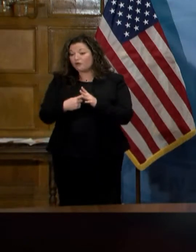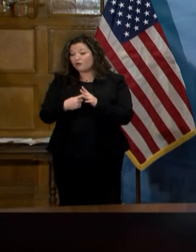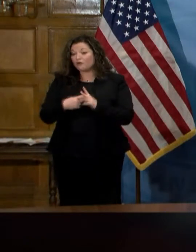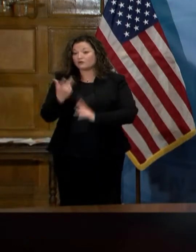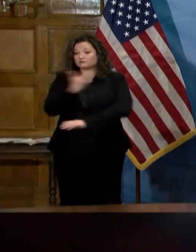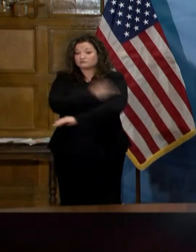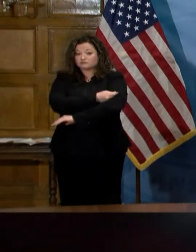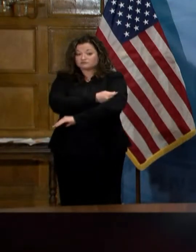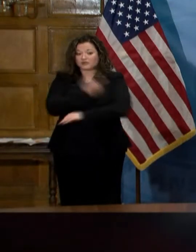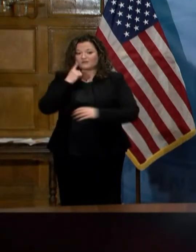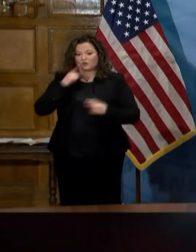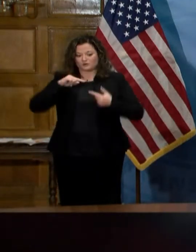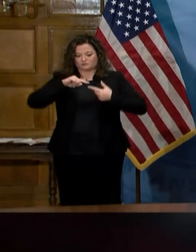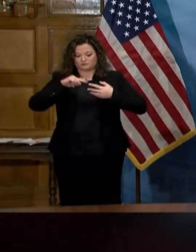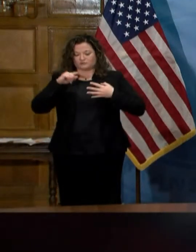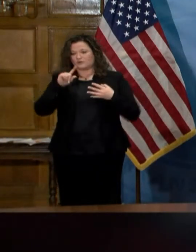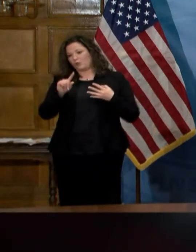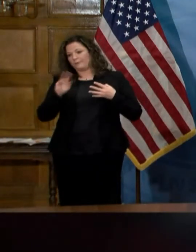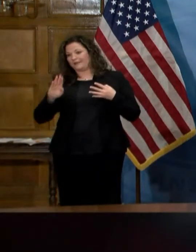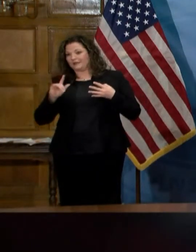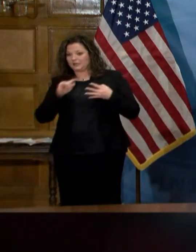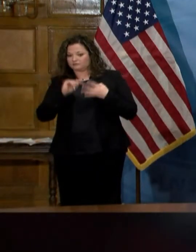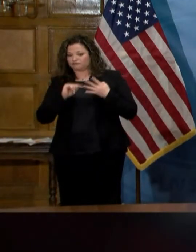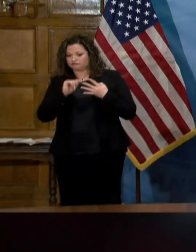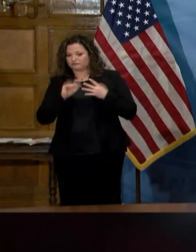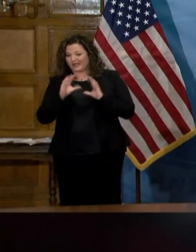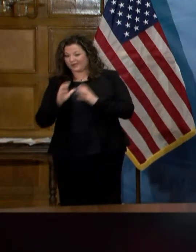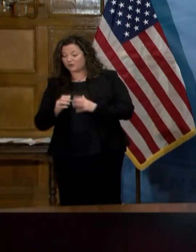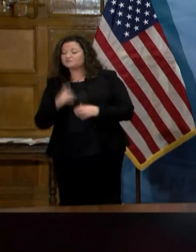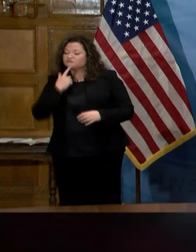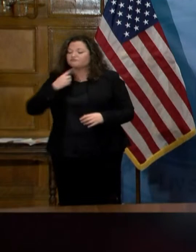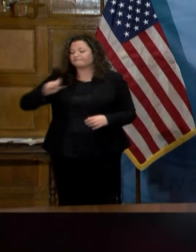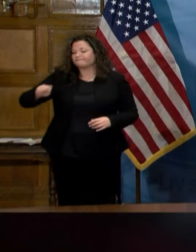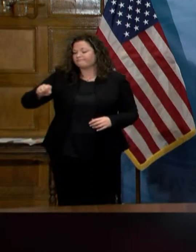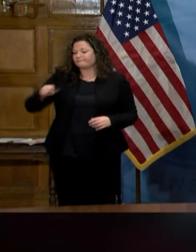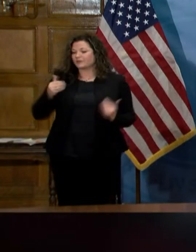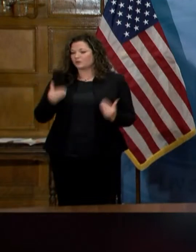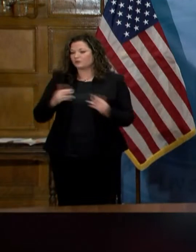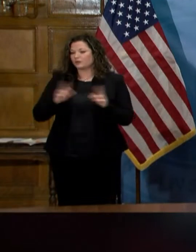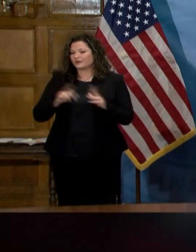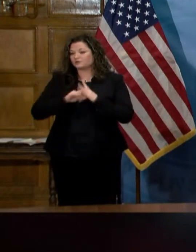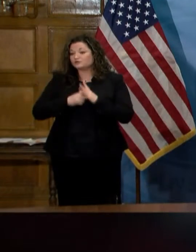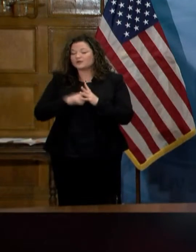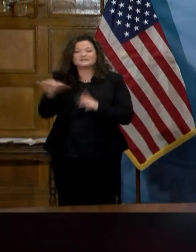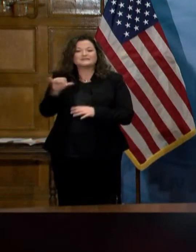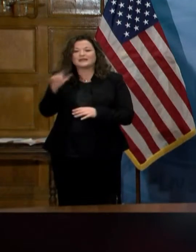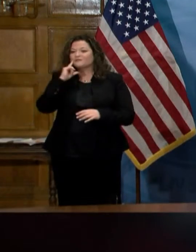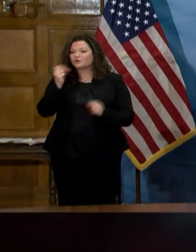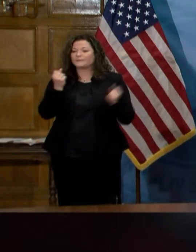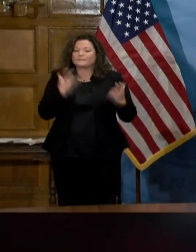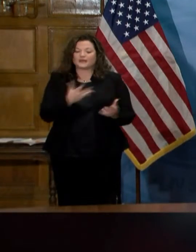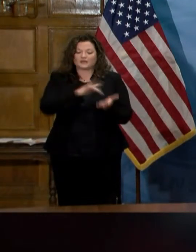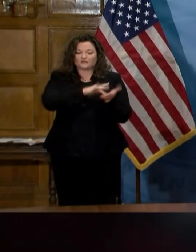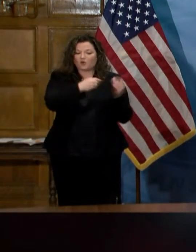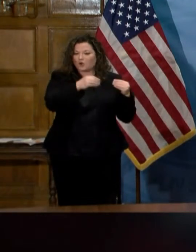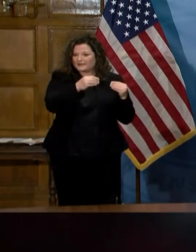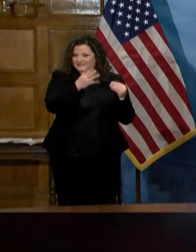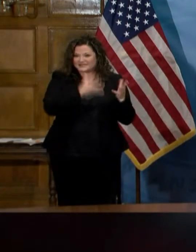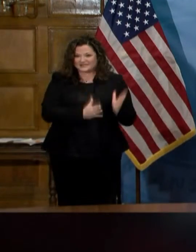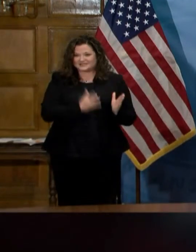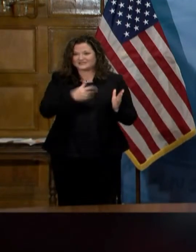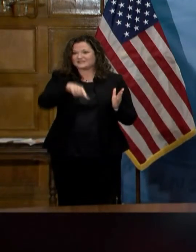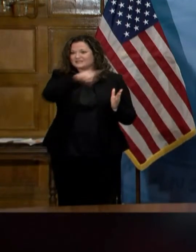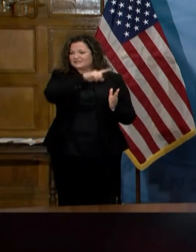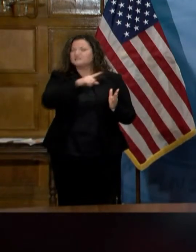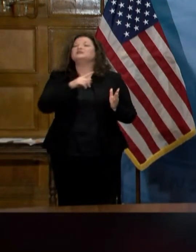two categories that we mentioned? The answer is yes. And that same thing can be said for many pharmacies that are out there. And then we're going to be getting